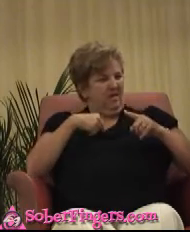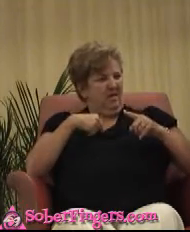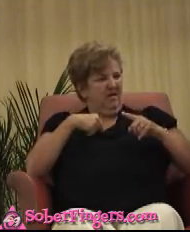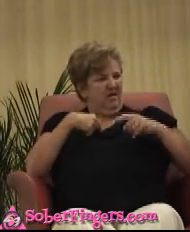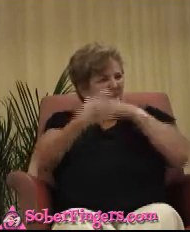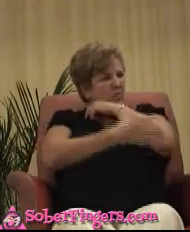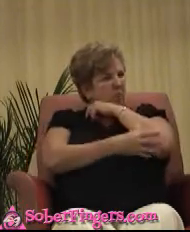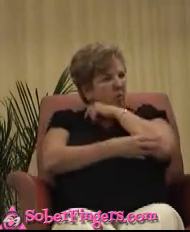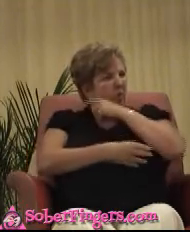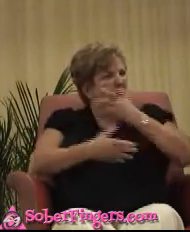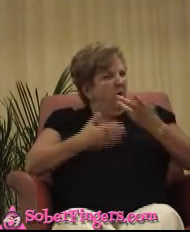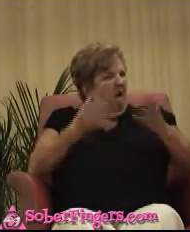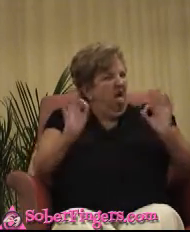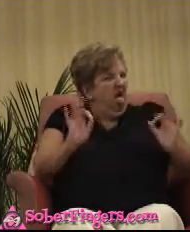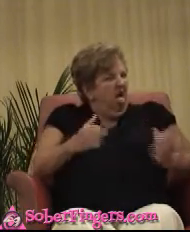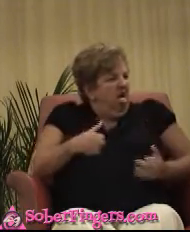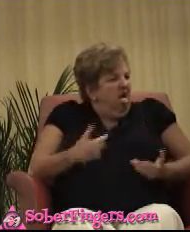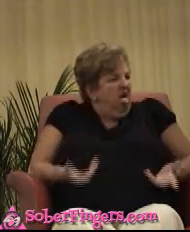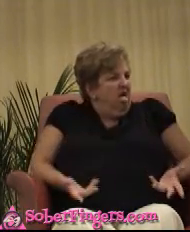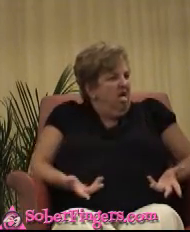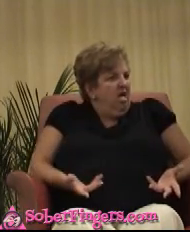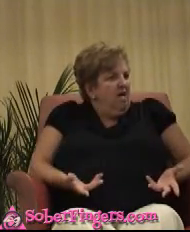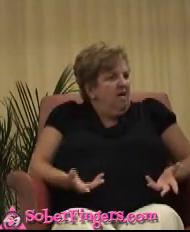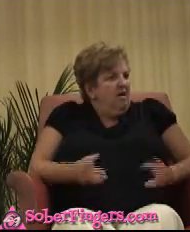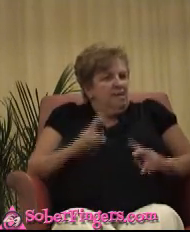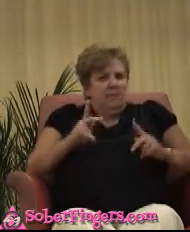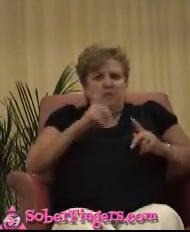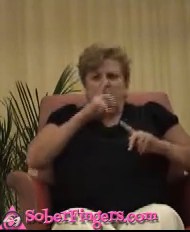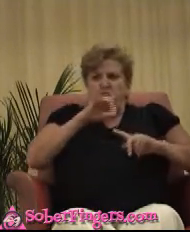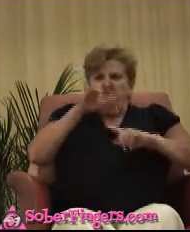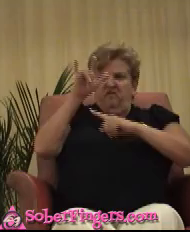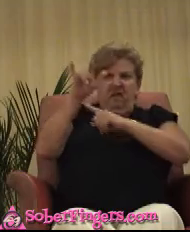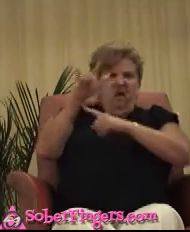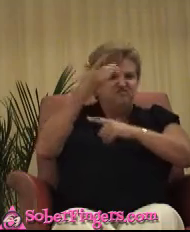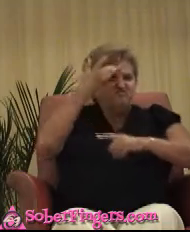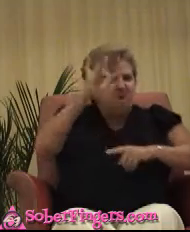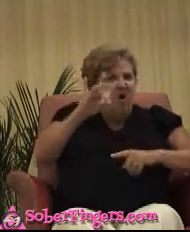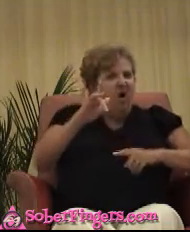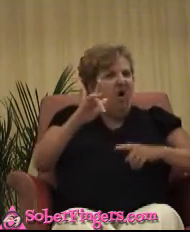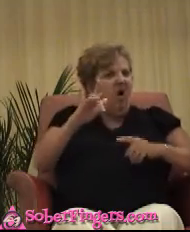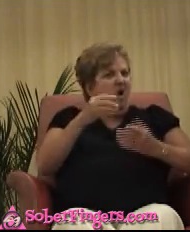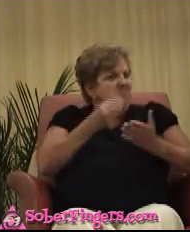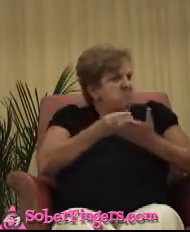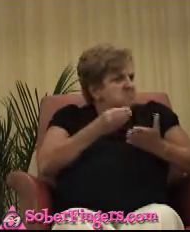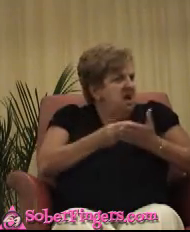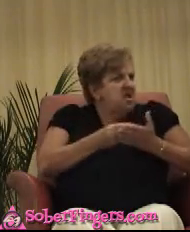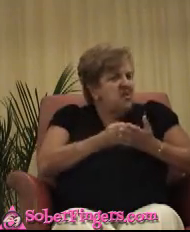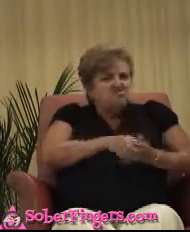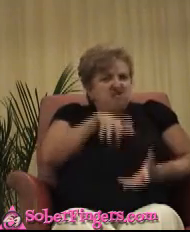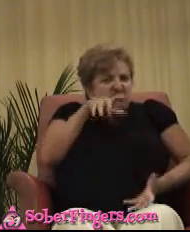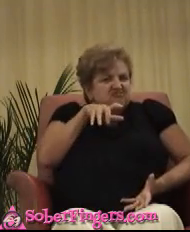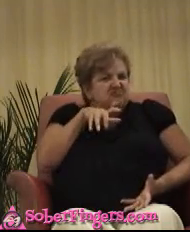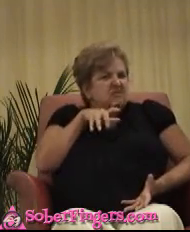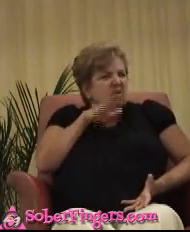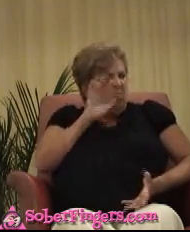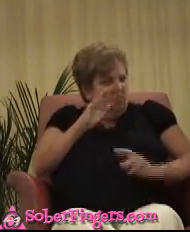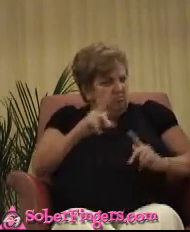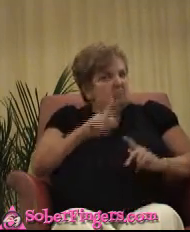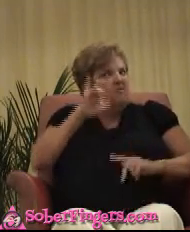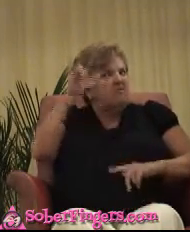fly were well educated, they had money, prestige, status. Those are the folks who got the flying slots and became